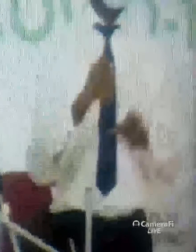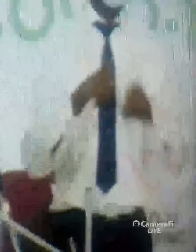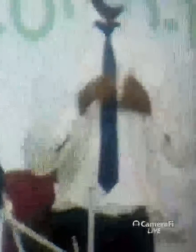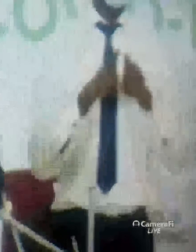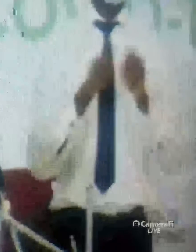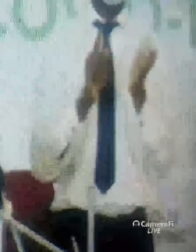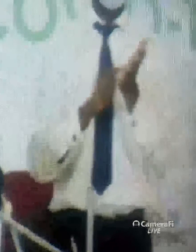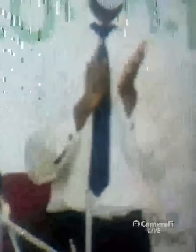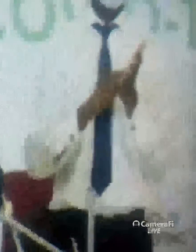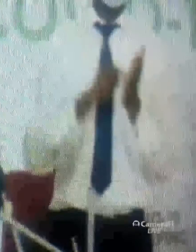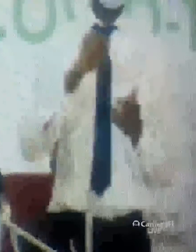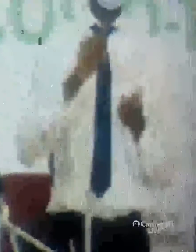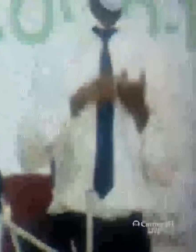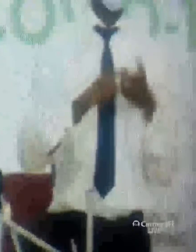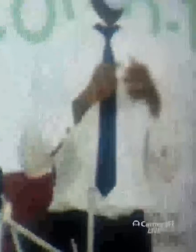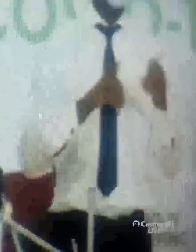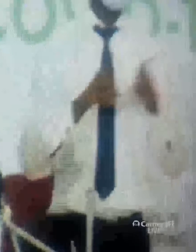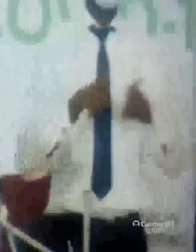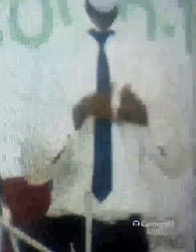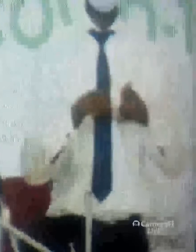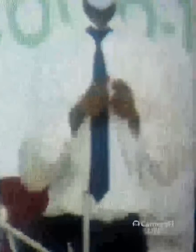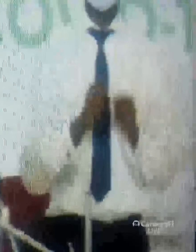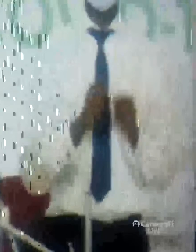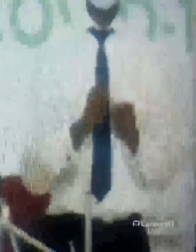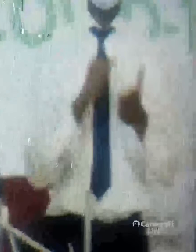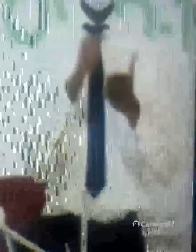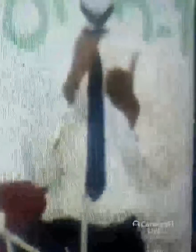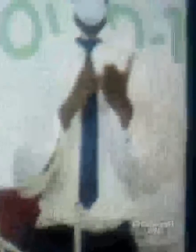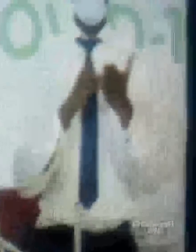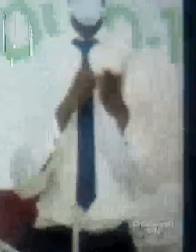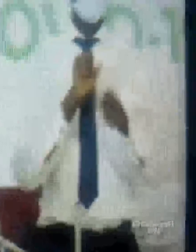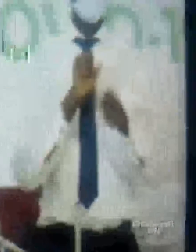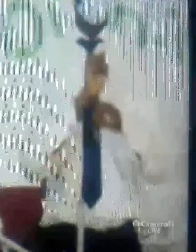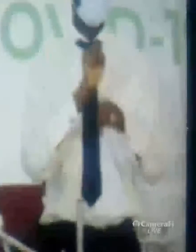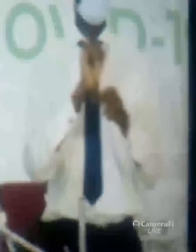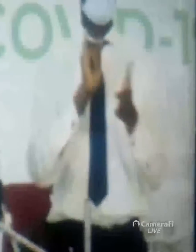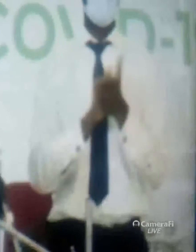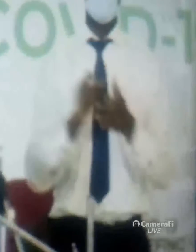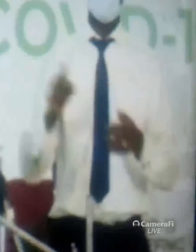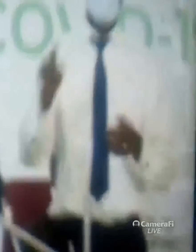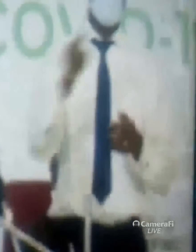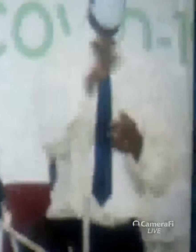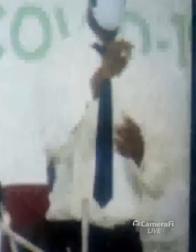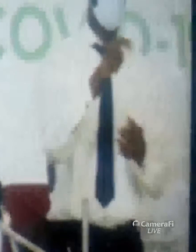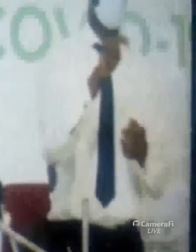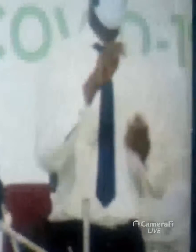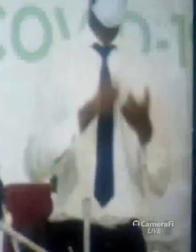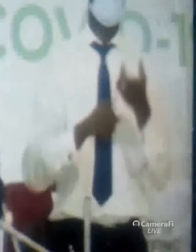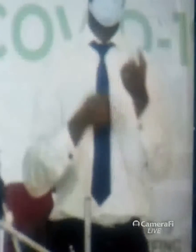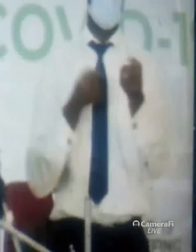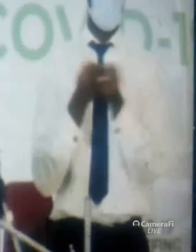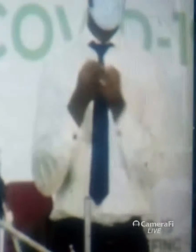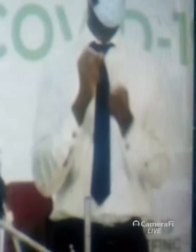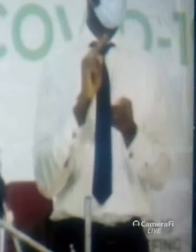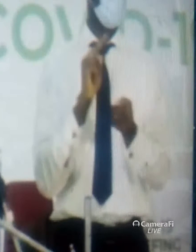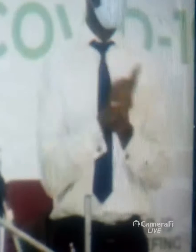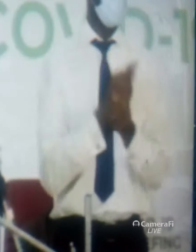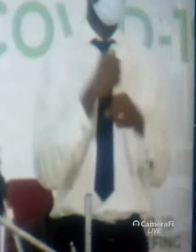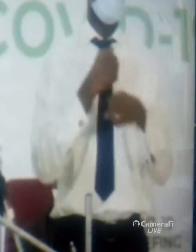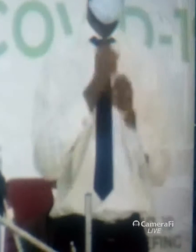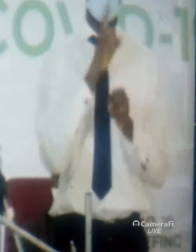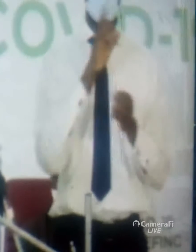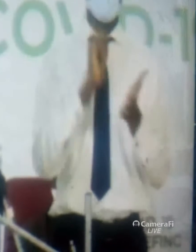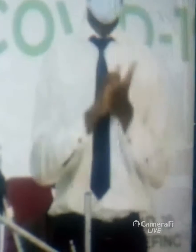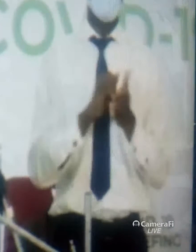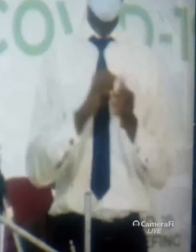media needs to do, right? This is a work that you also have to support us in doing, in making sure the right communication, the